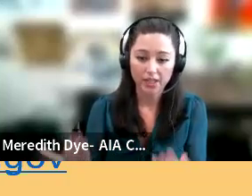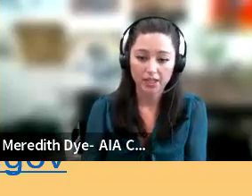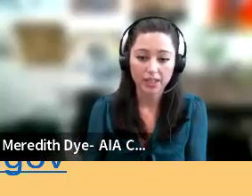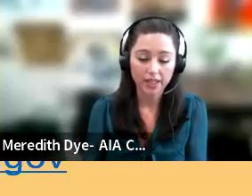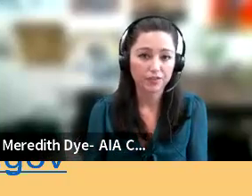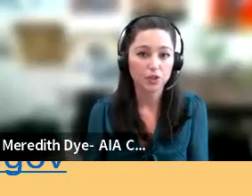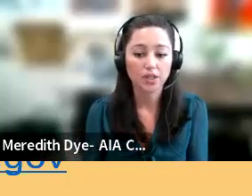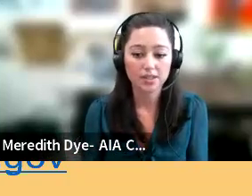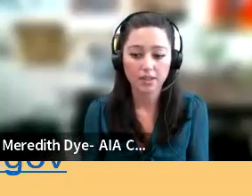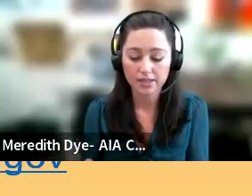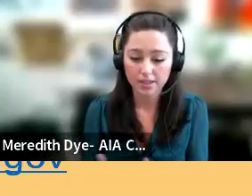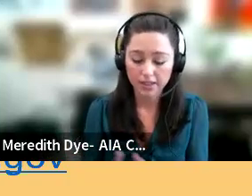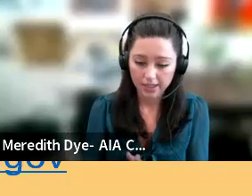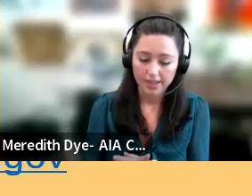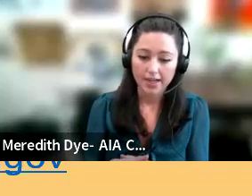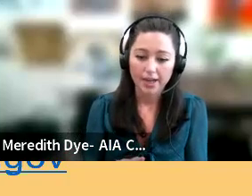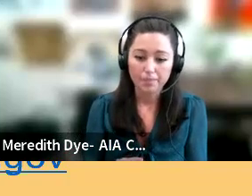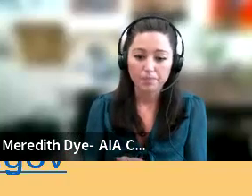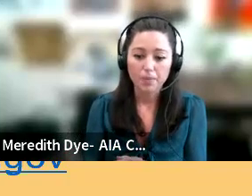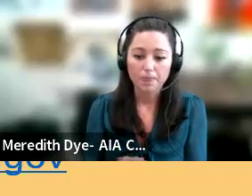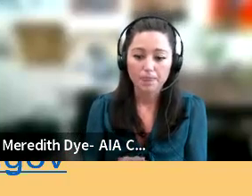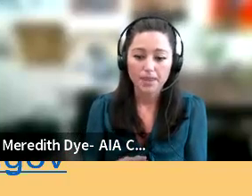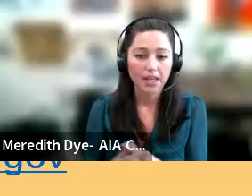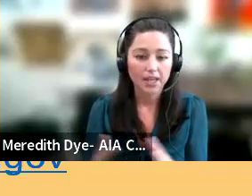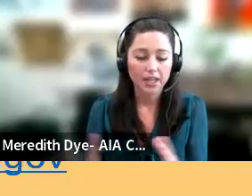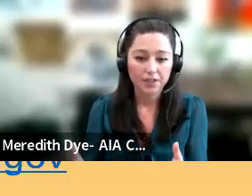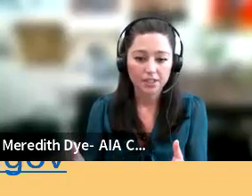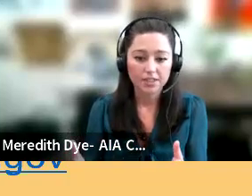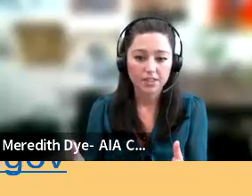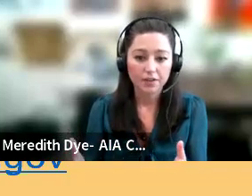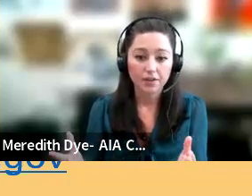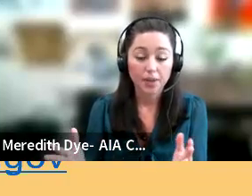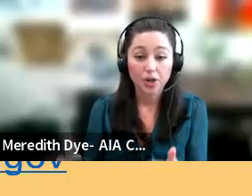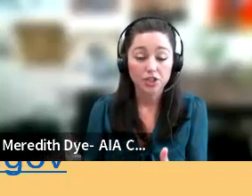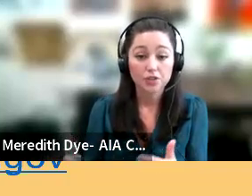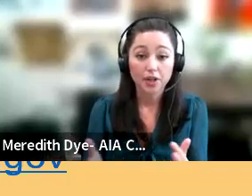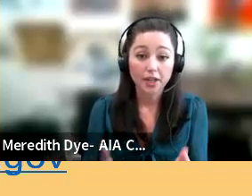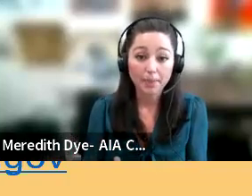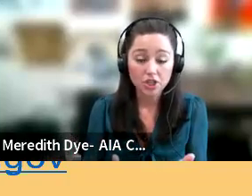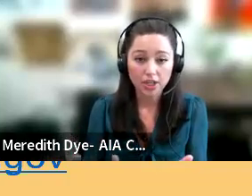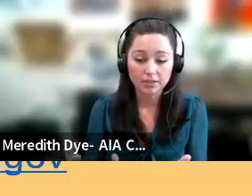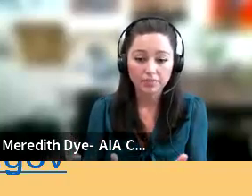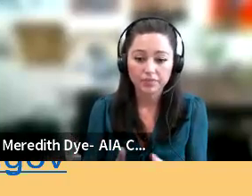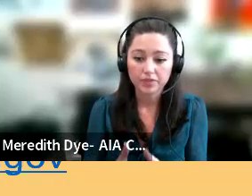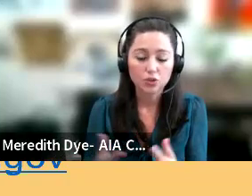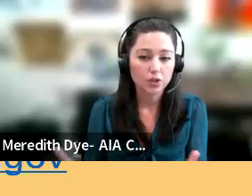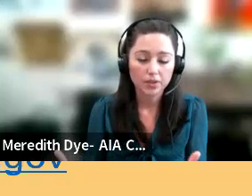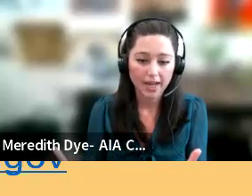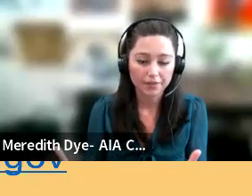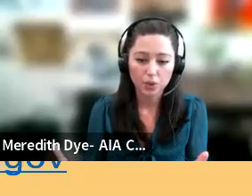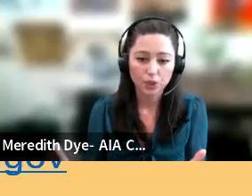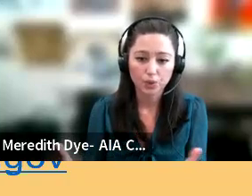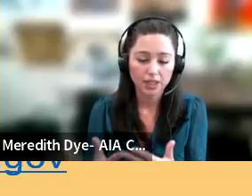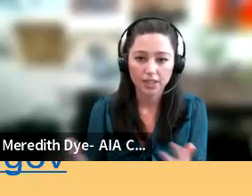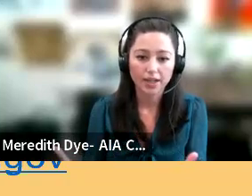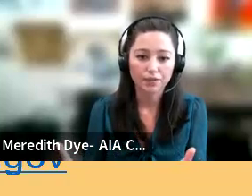you would be paid in the end if you are selected. But again, if it's a project for a commission, you don't